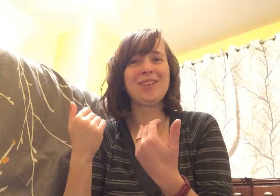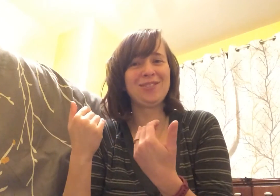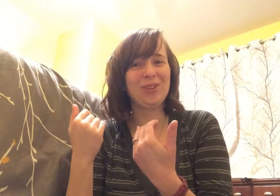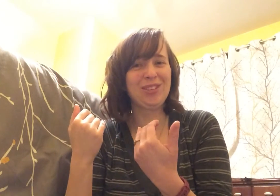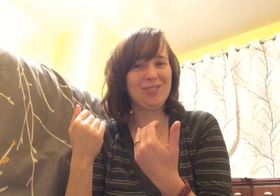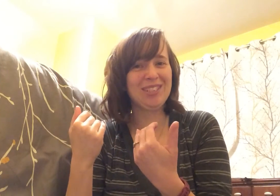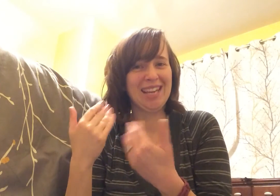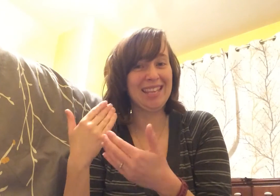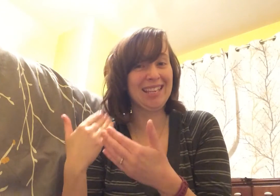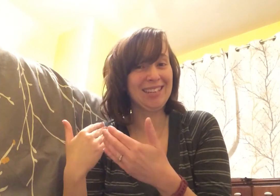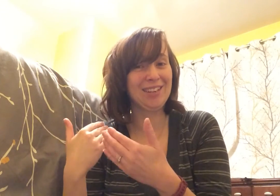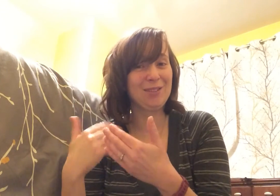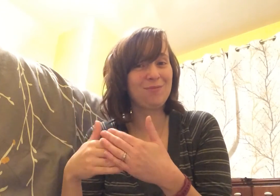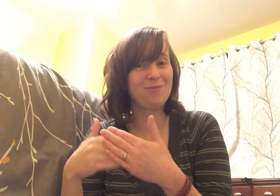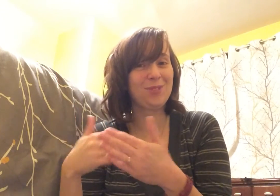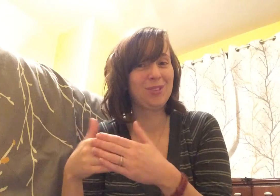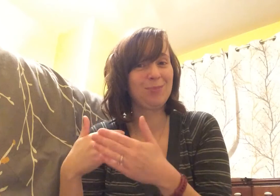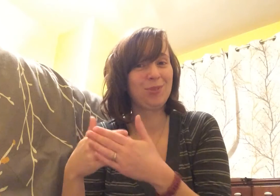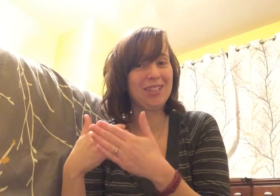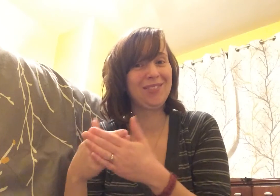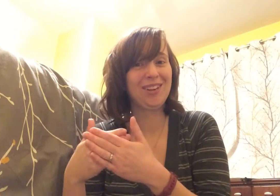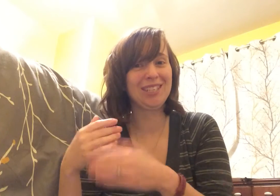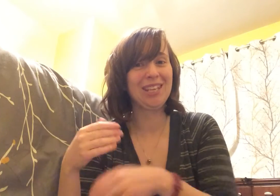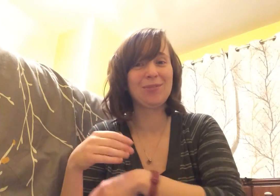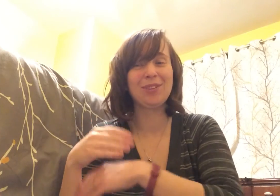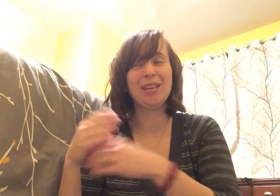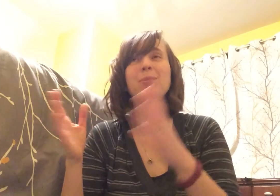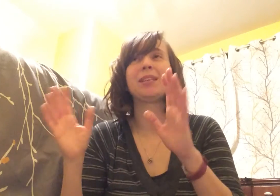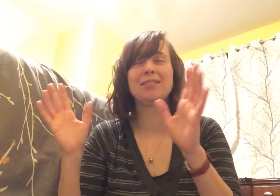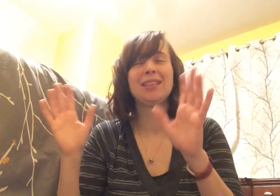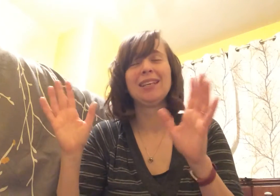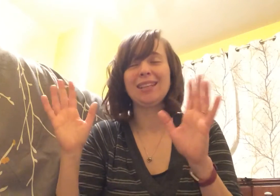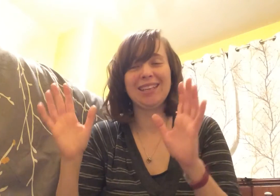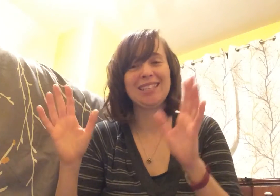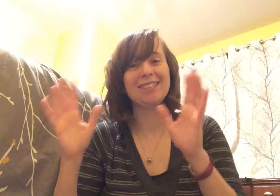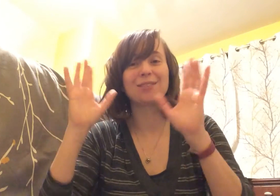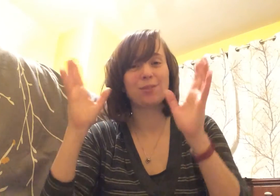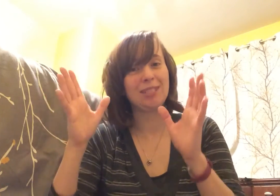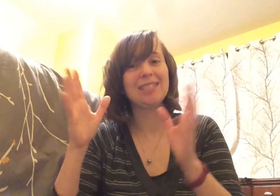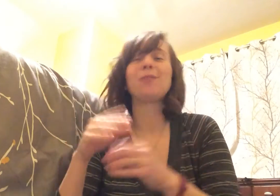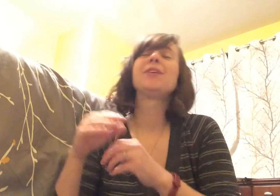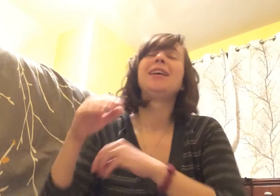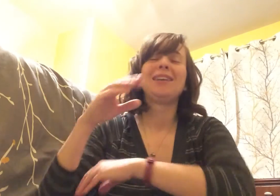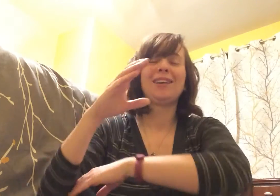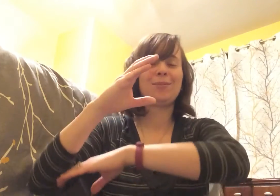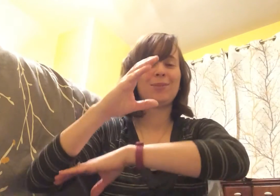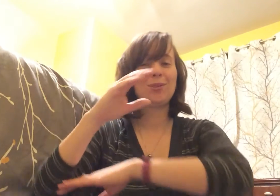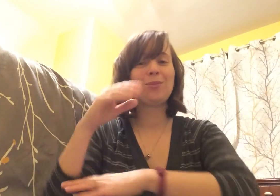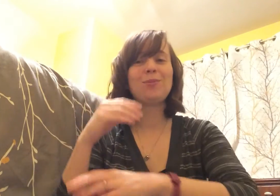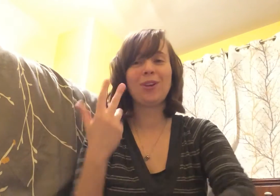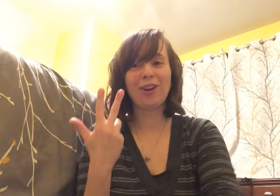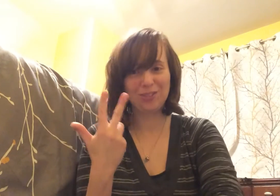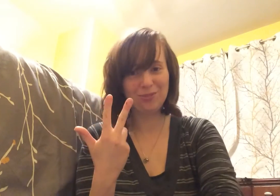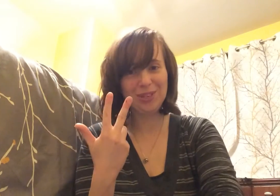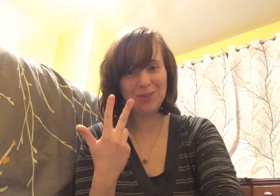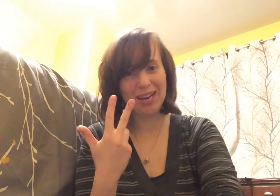couldn't really use it at that time to put a video together for that, but like I said, crazy stuff. So there are 3 ways